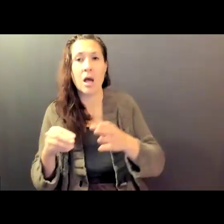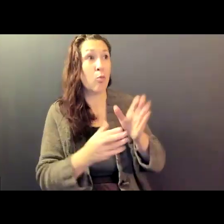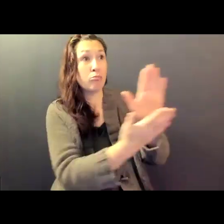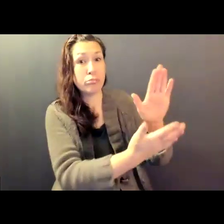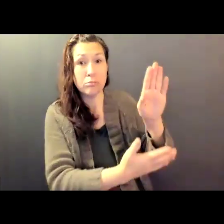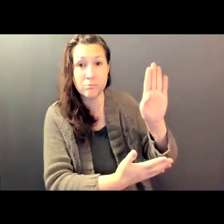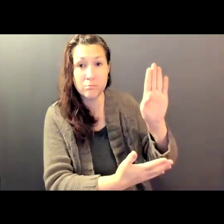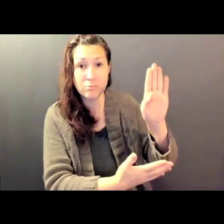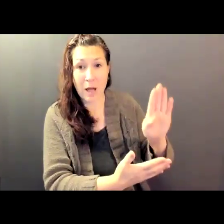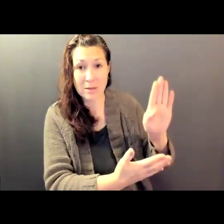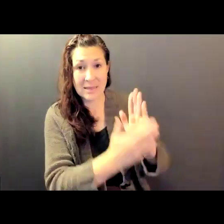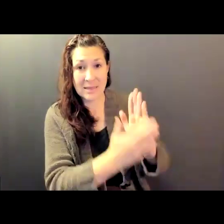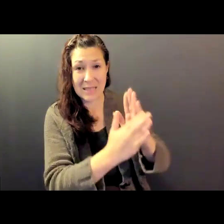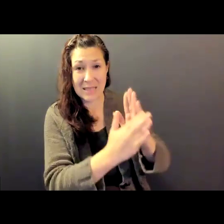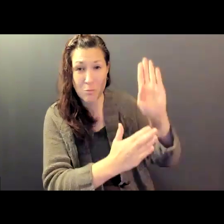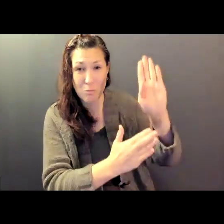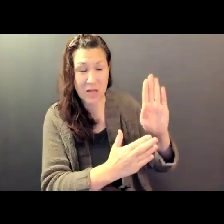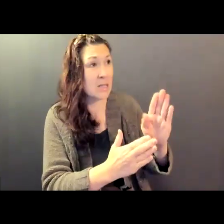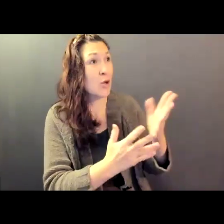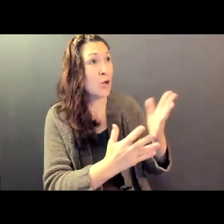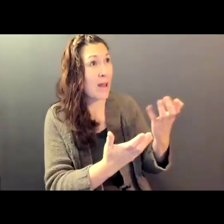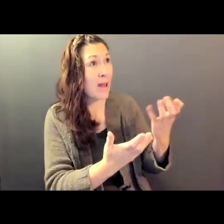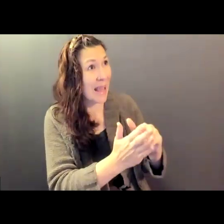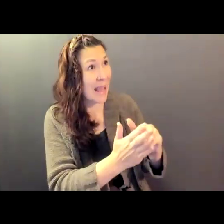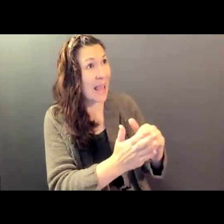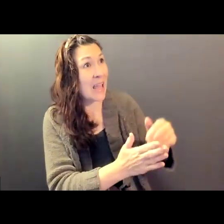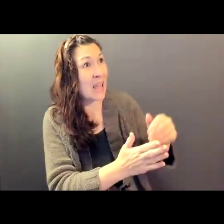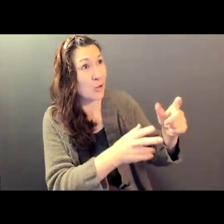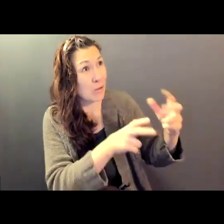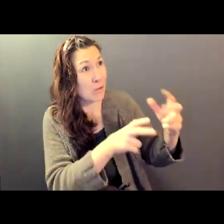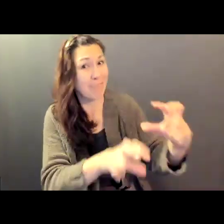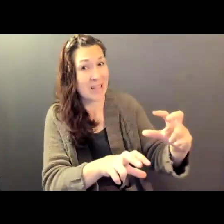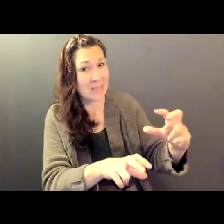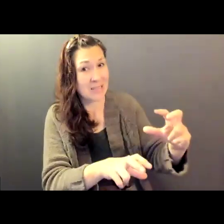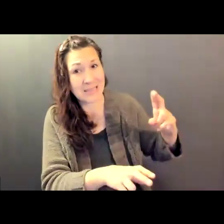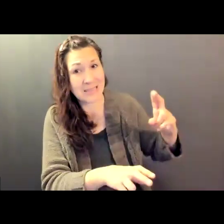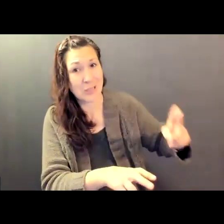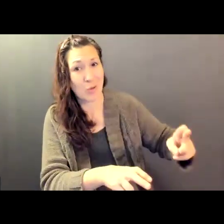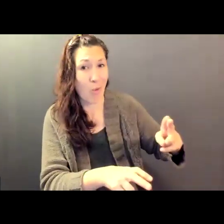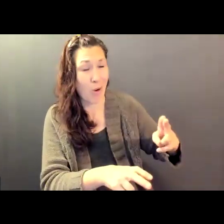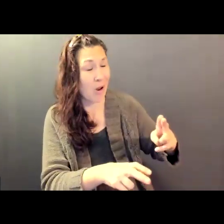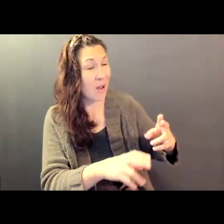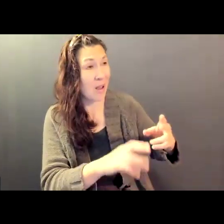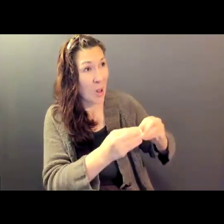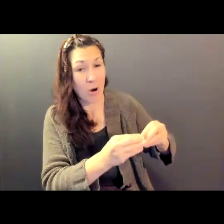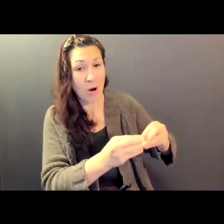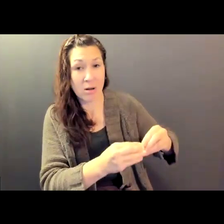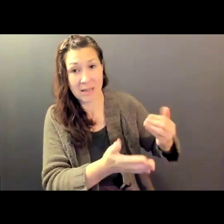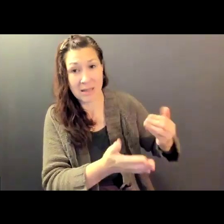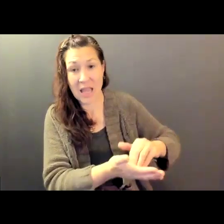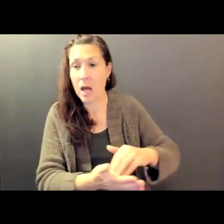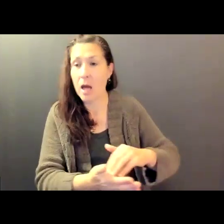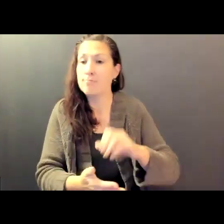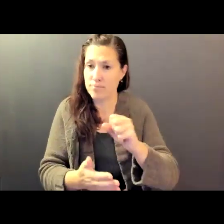and have year 2 of a historic commitment from the city. And the city came through for us again. This year, we're back to a more traditional funding